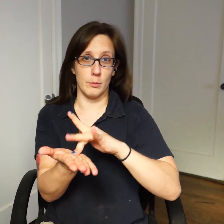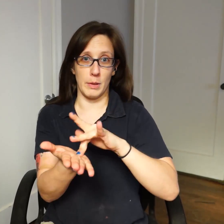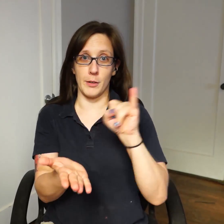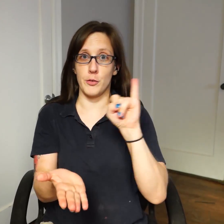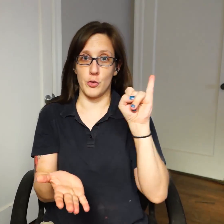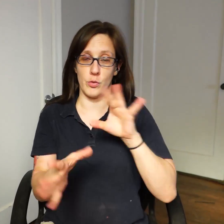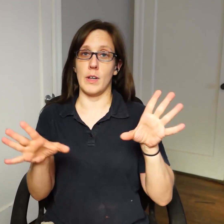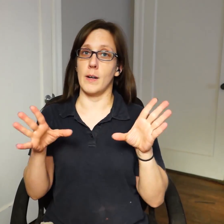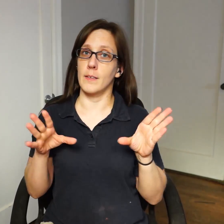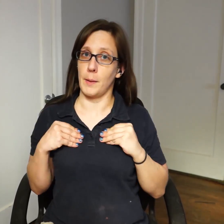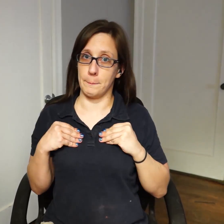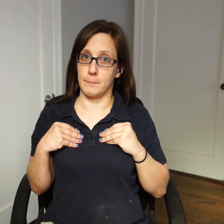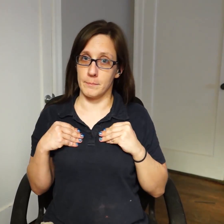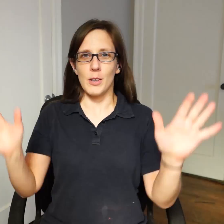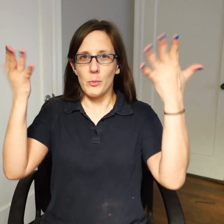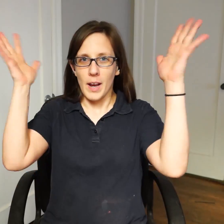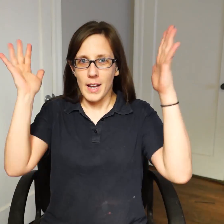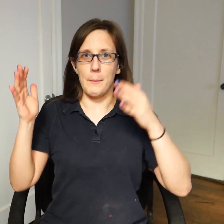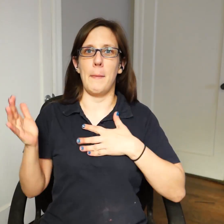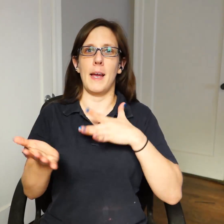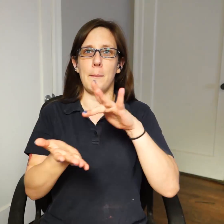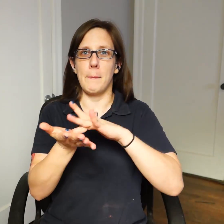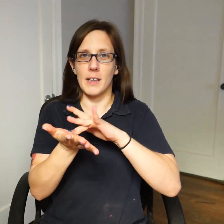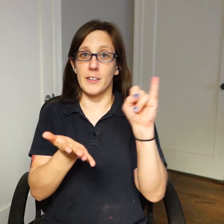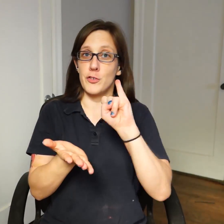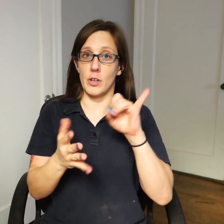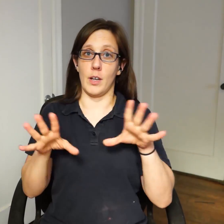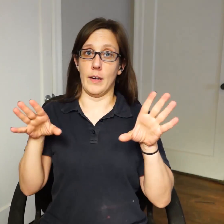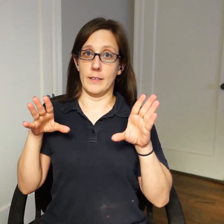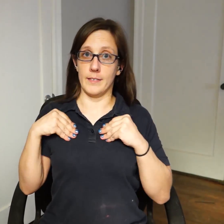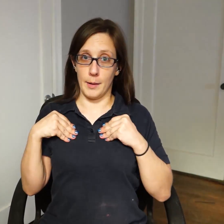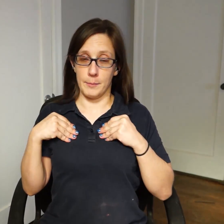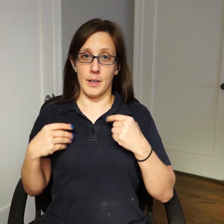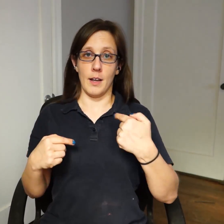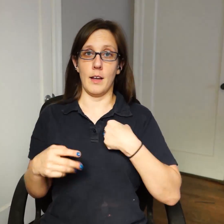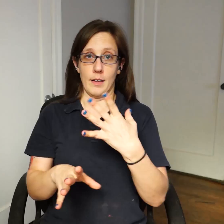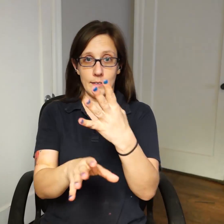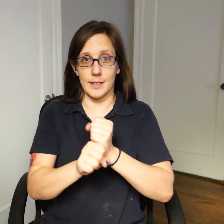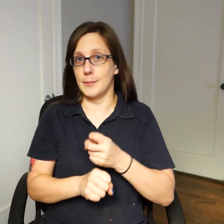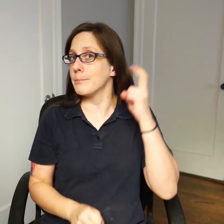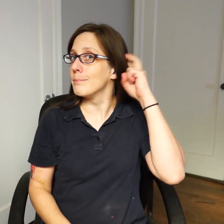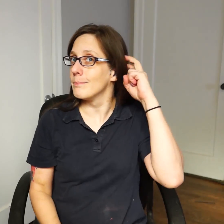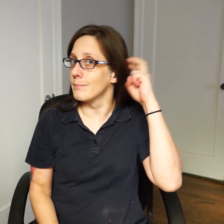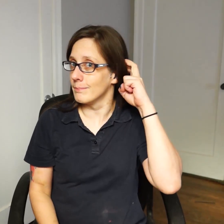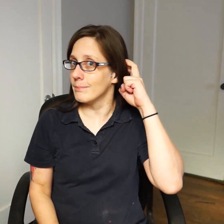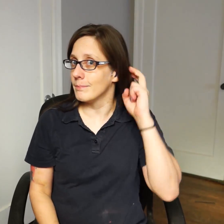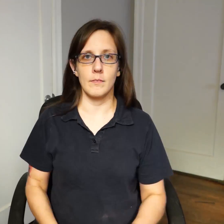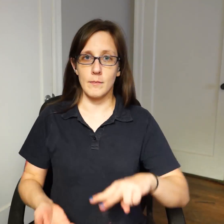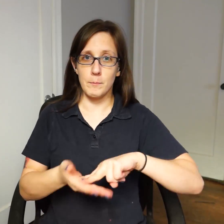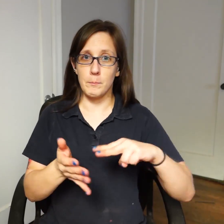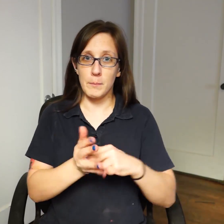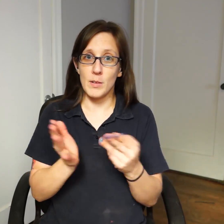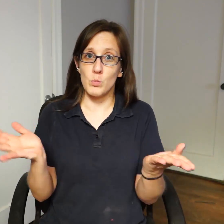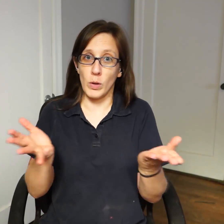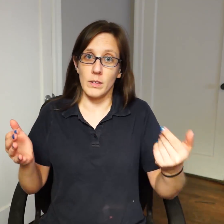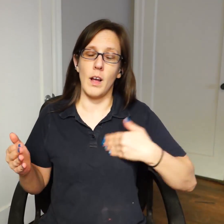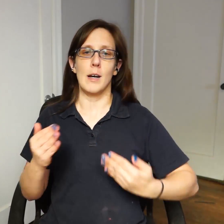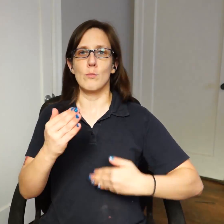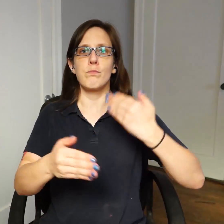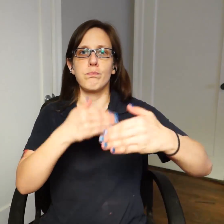insurance approval. Hooray! I got approval from my medical insurance, and so I will be getting a cochlear implant. That means I will be going